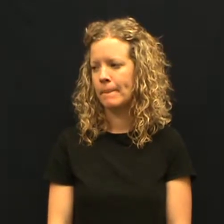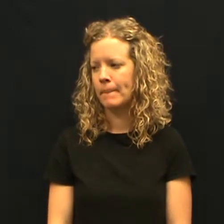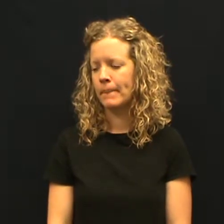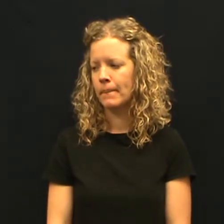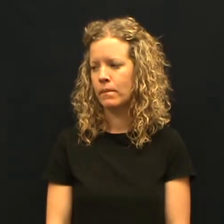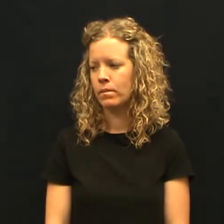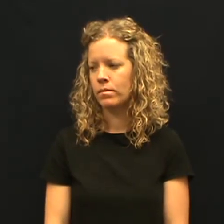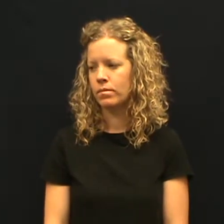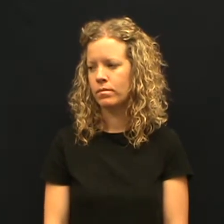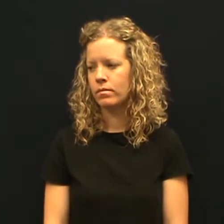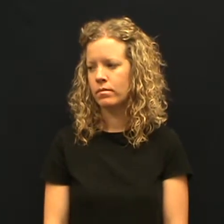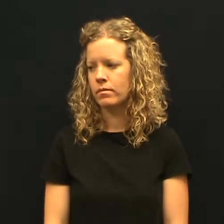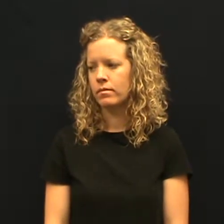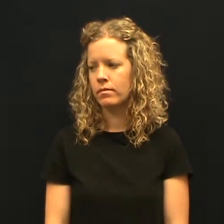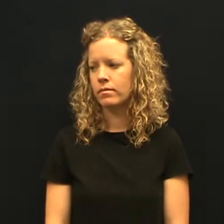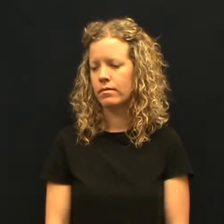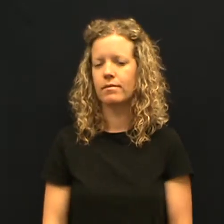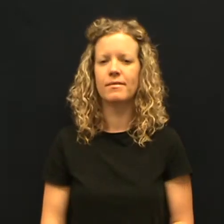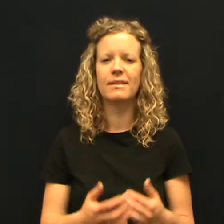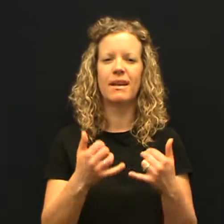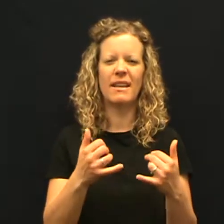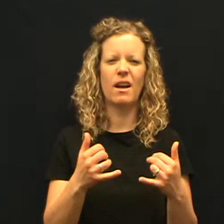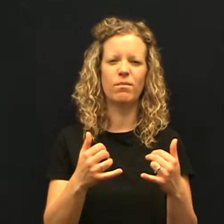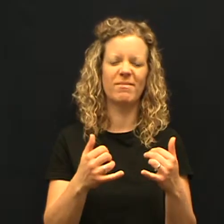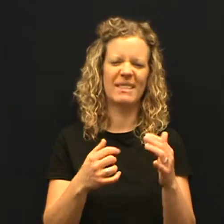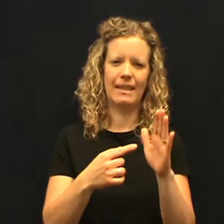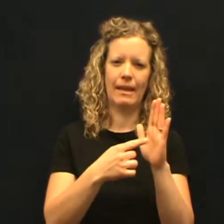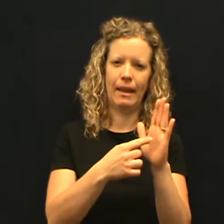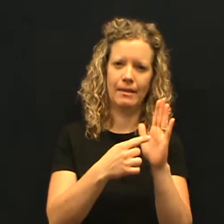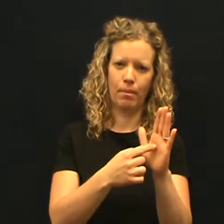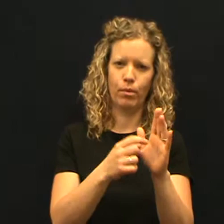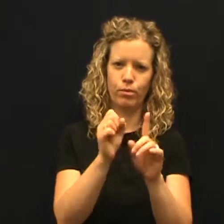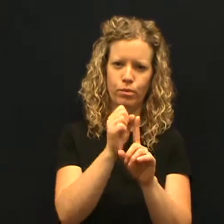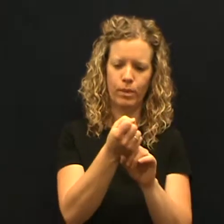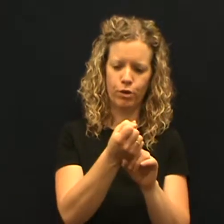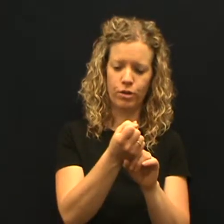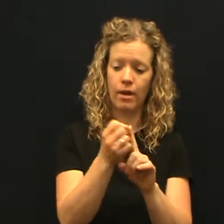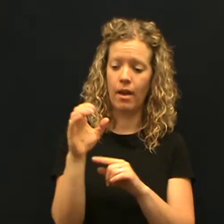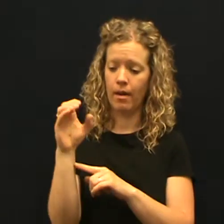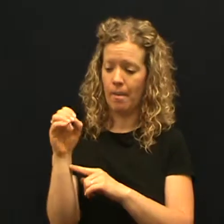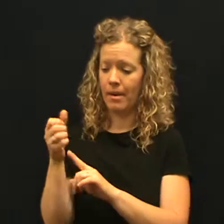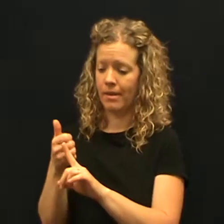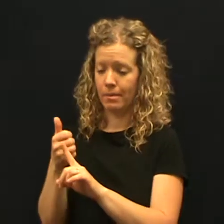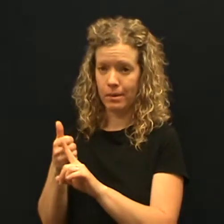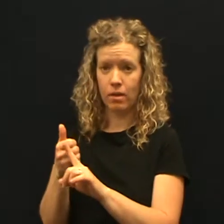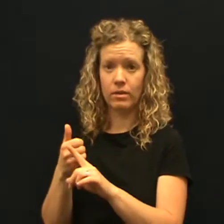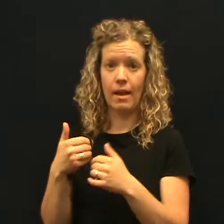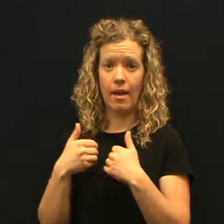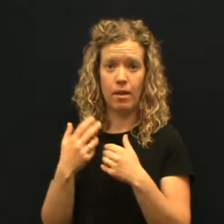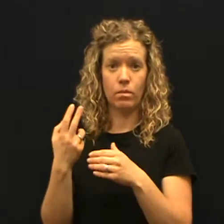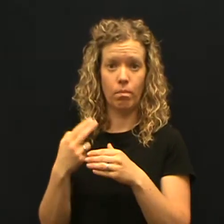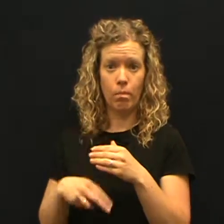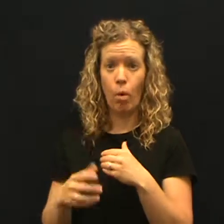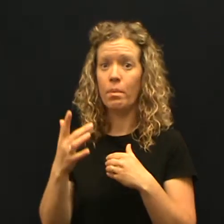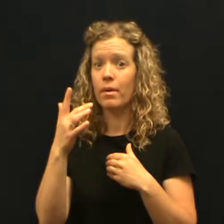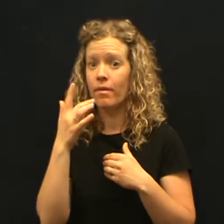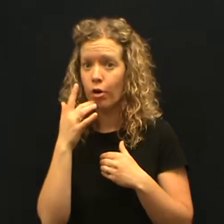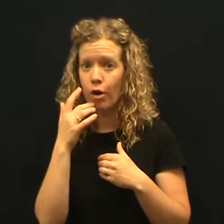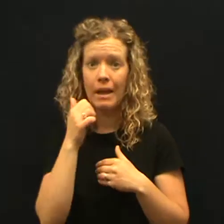So let's take a look at this dividend scenario when a company also has preferred stock. And remember, it can be different